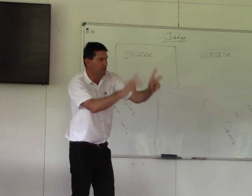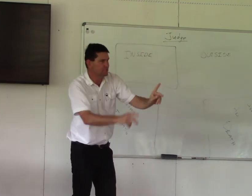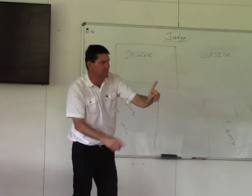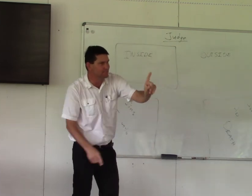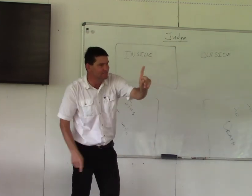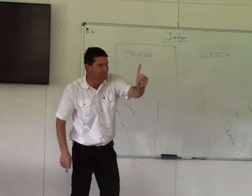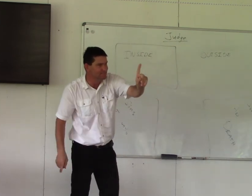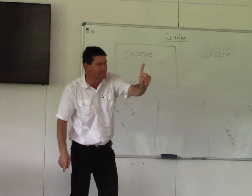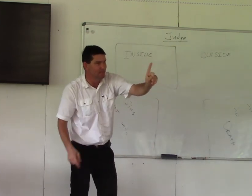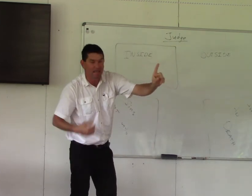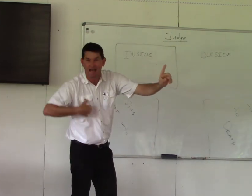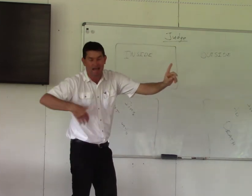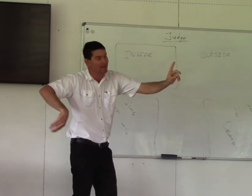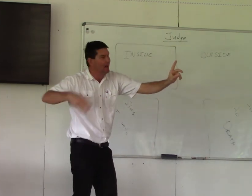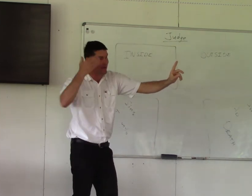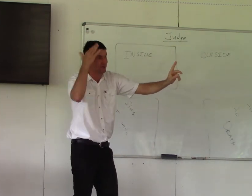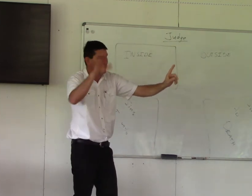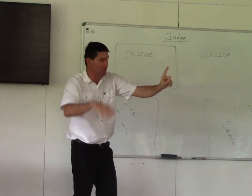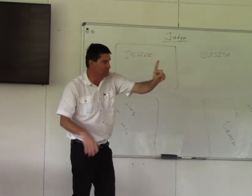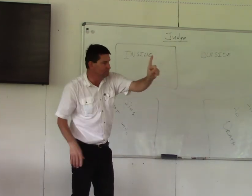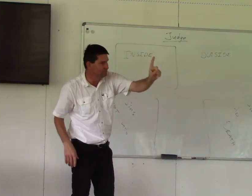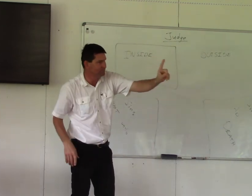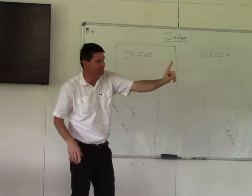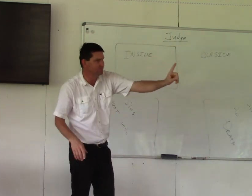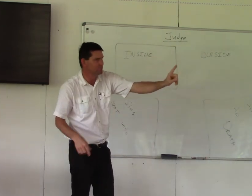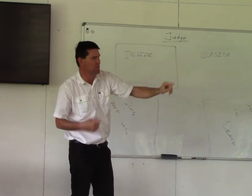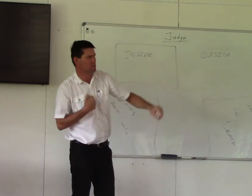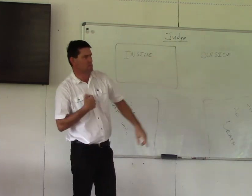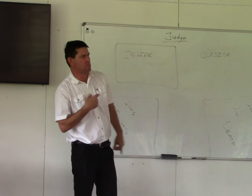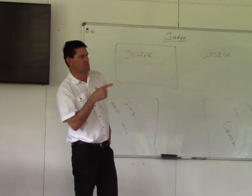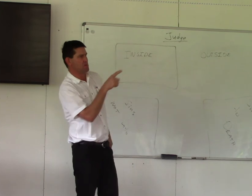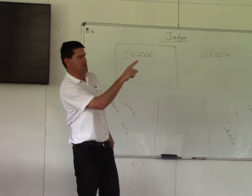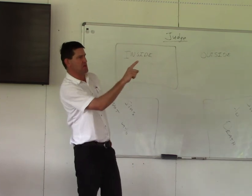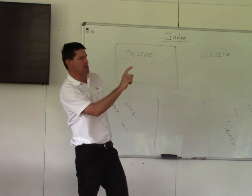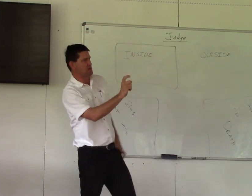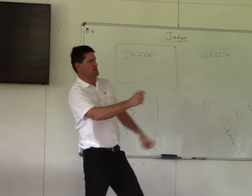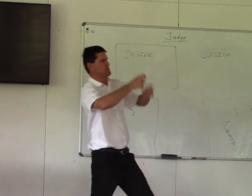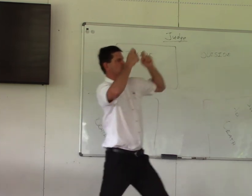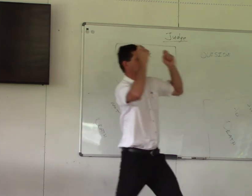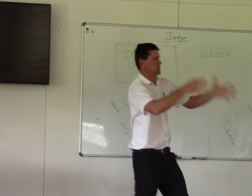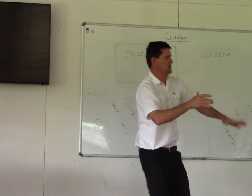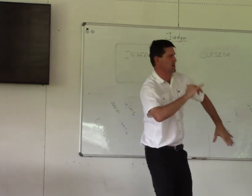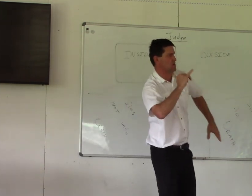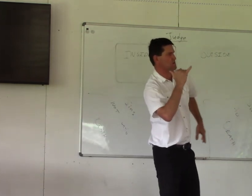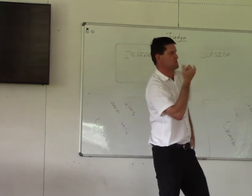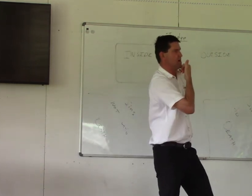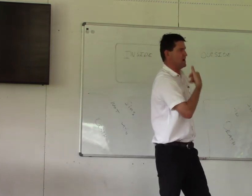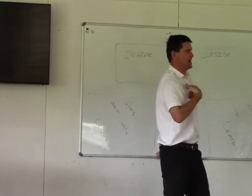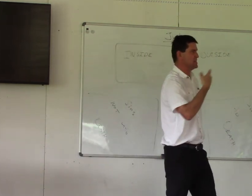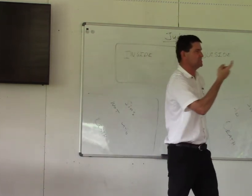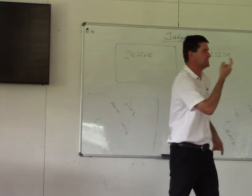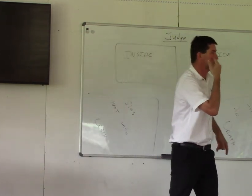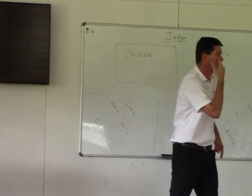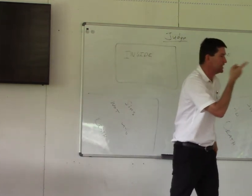person, I don't know him. He said wrong. I see